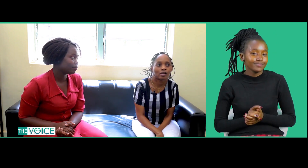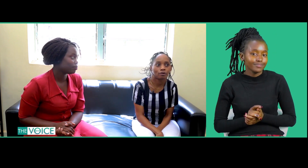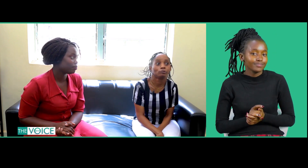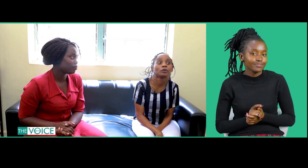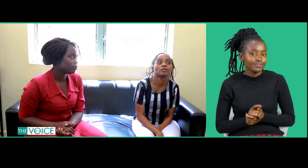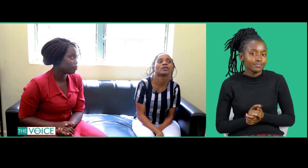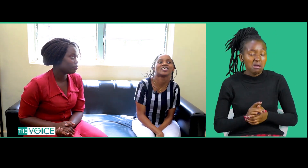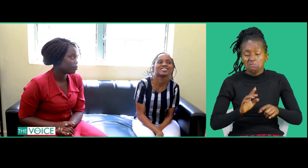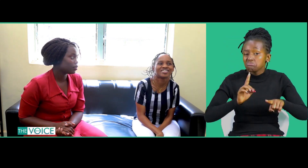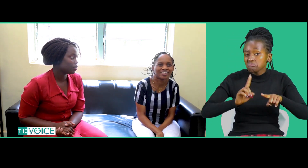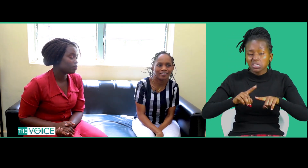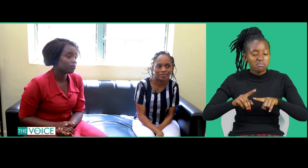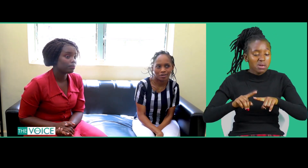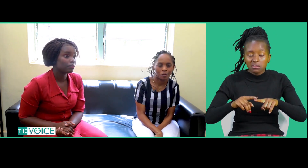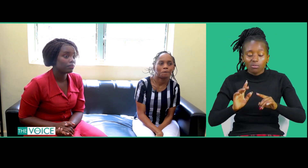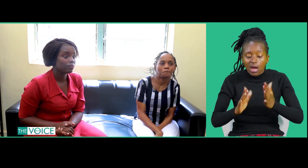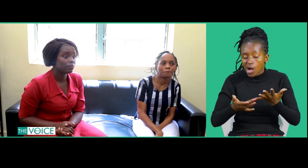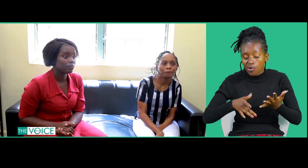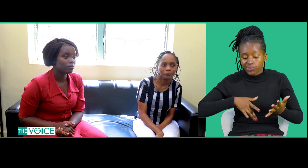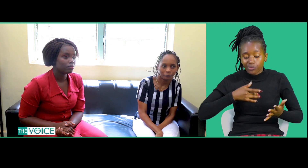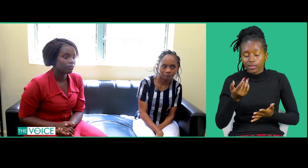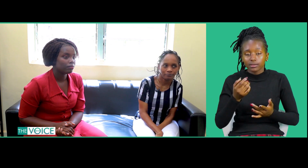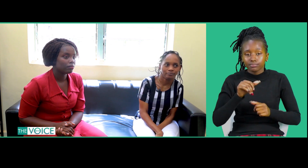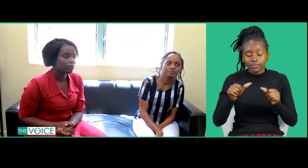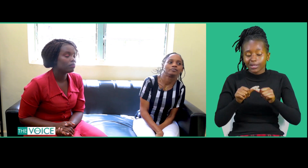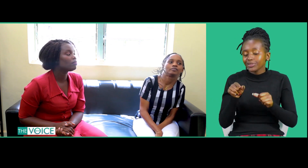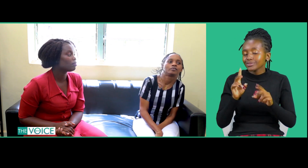depending on how you weigh your things.